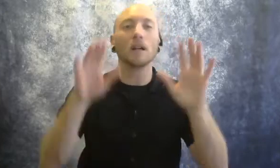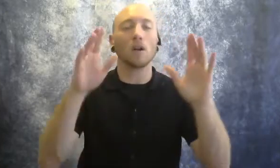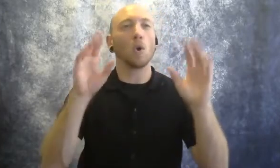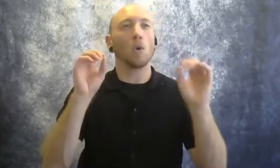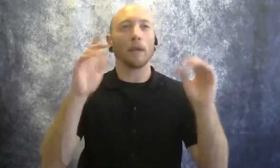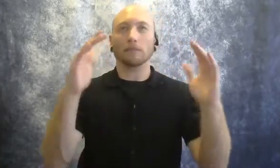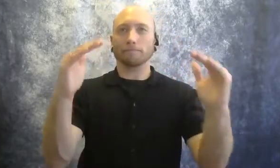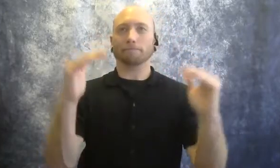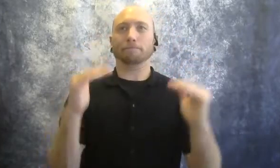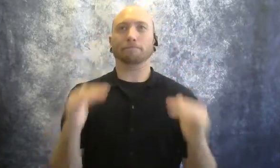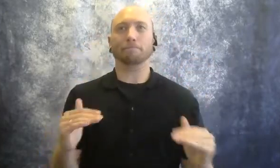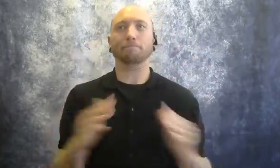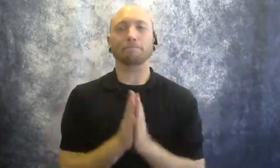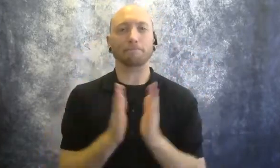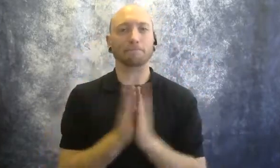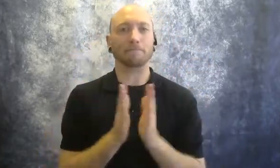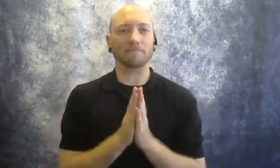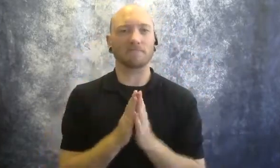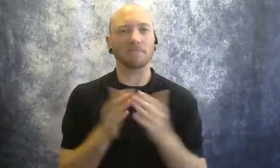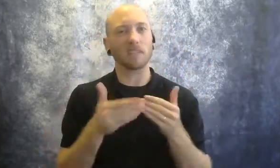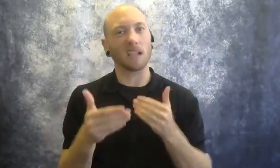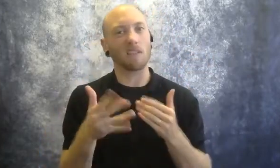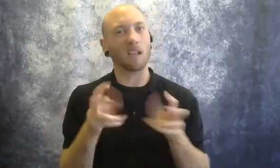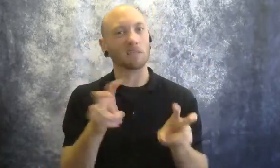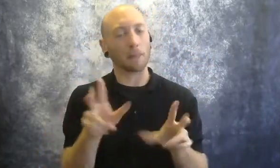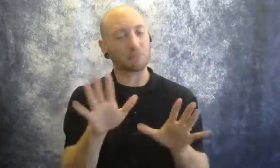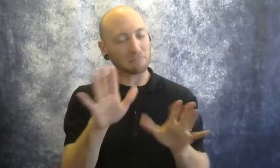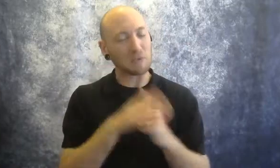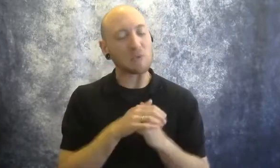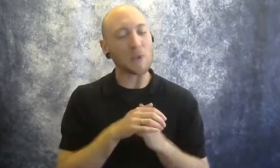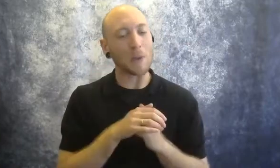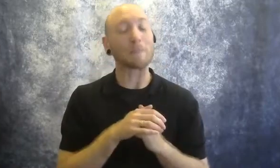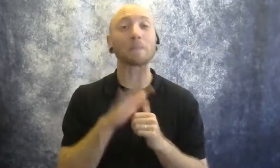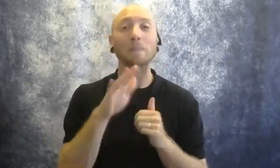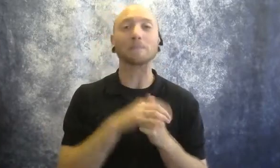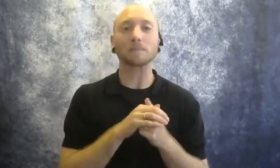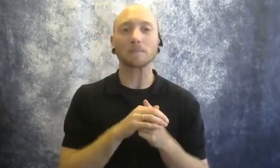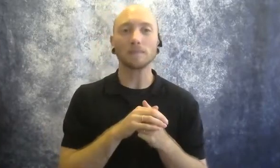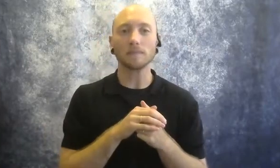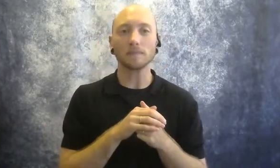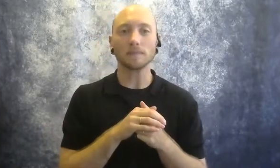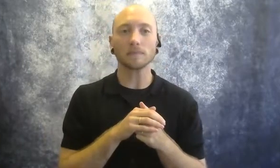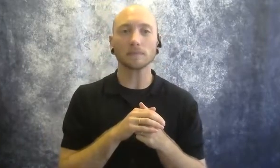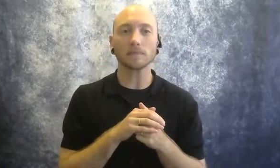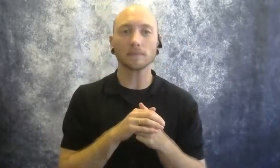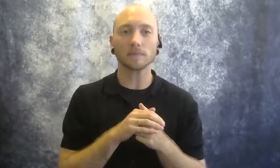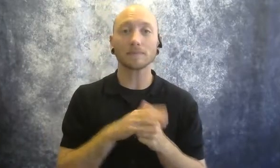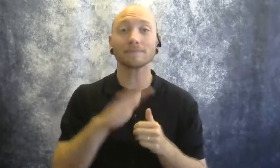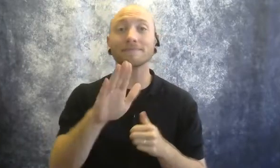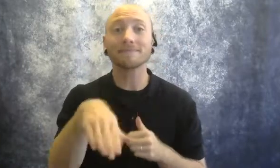So anyhow, here, let's see here. Let's say we get down to serious business because we have a lot of ground to cover. So